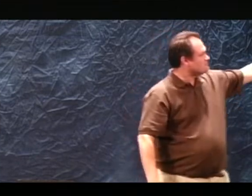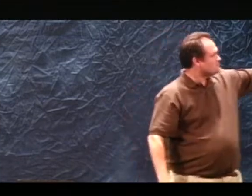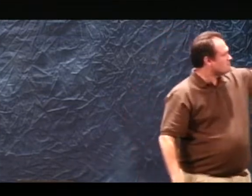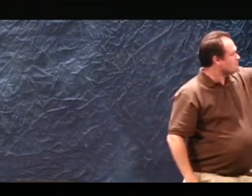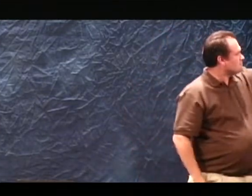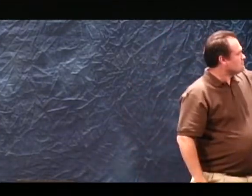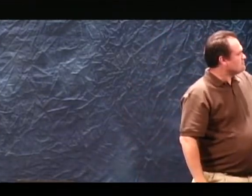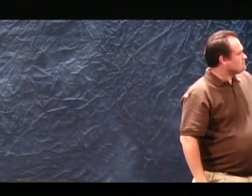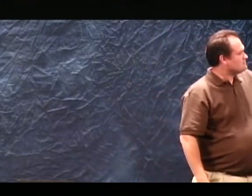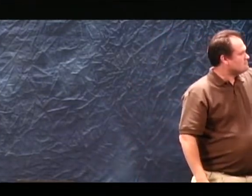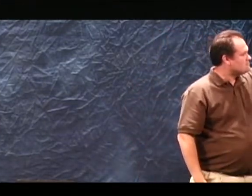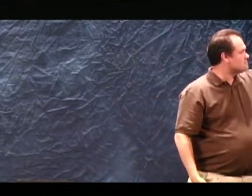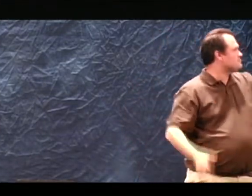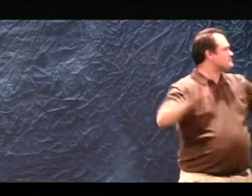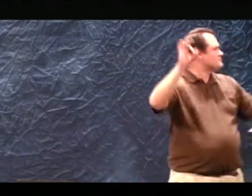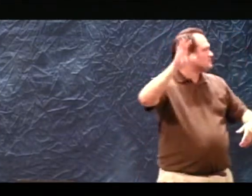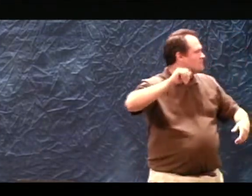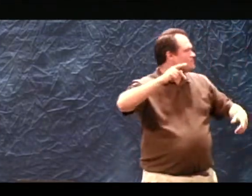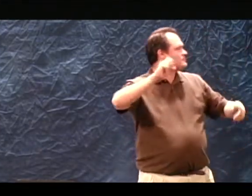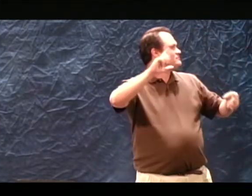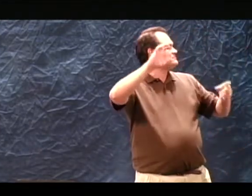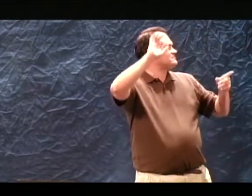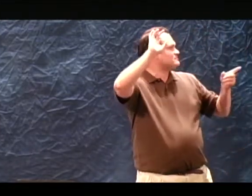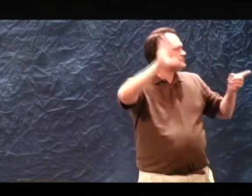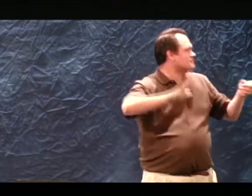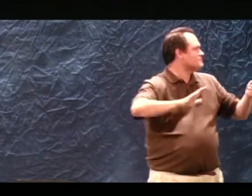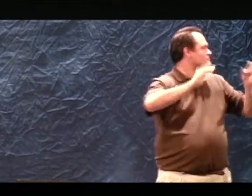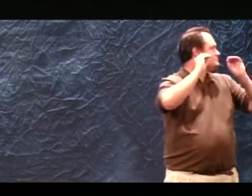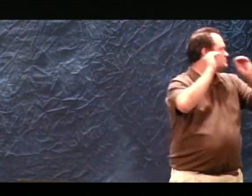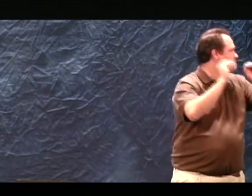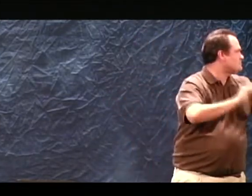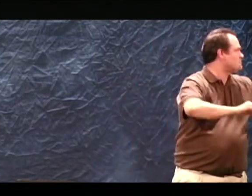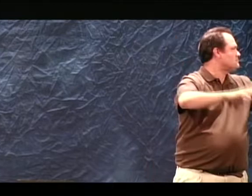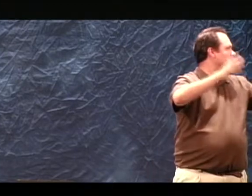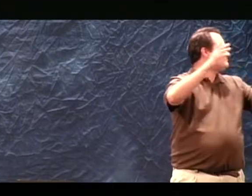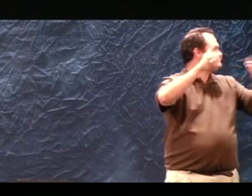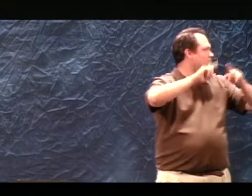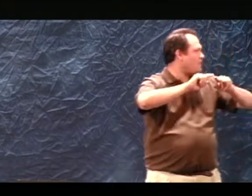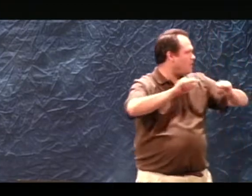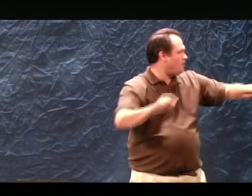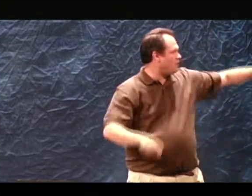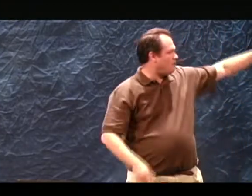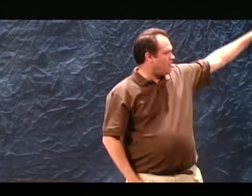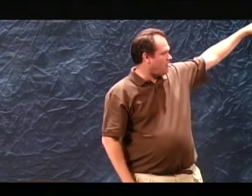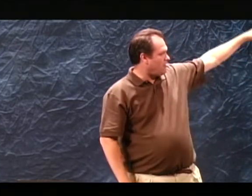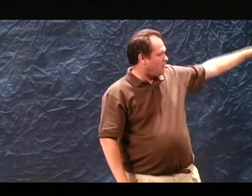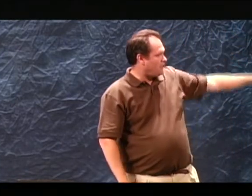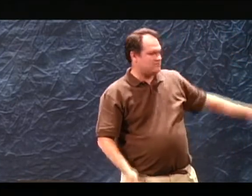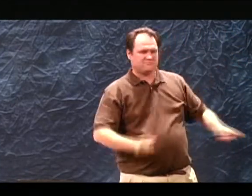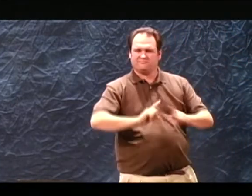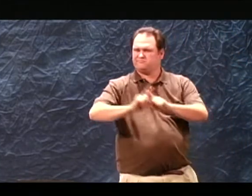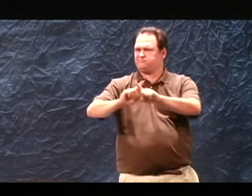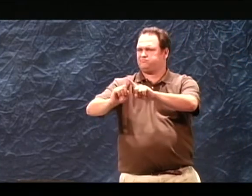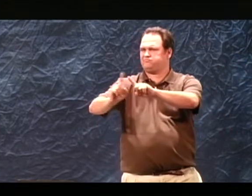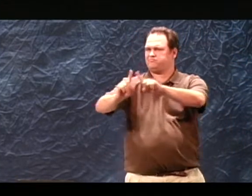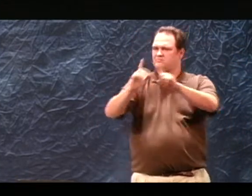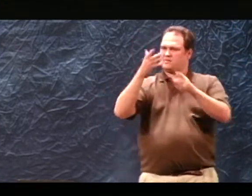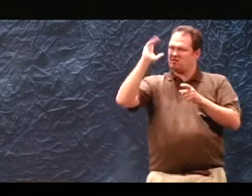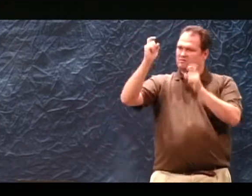this verse is going to say that god has given different gifts to the church apostles prophets teachers etc